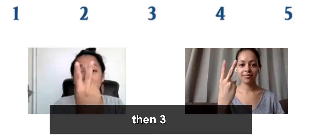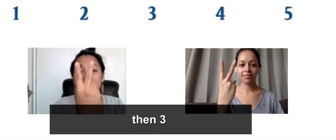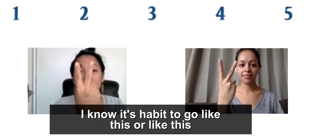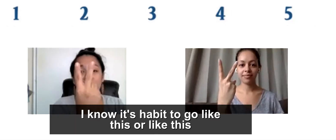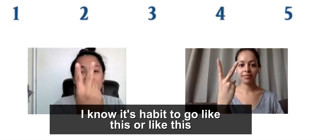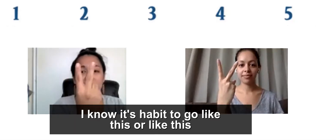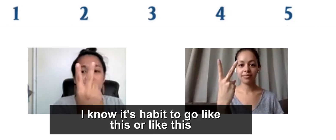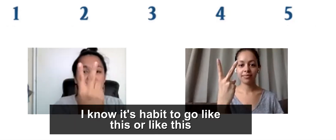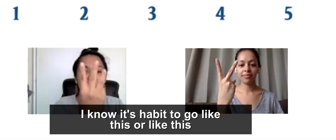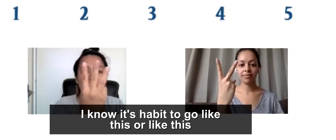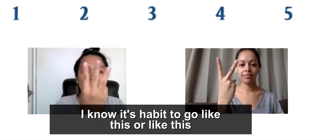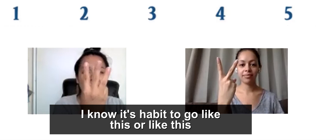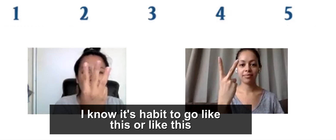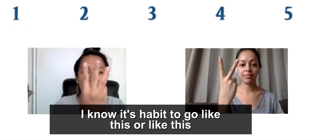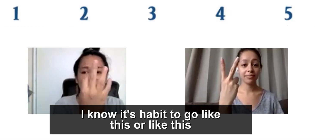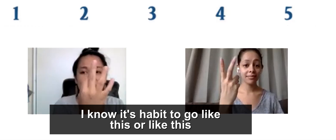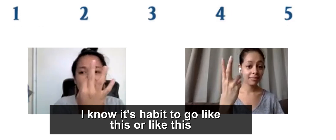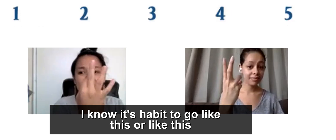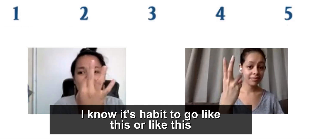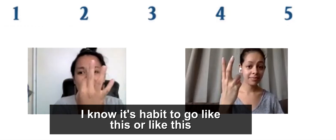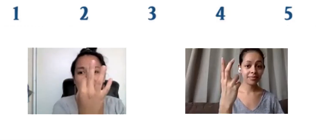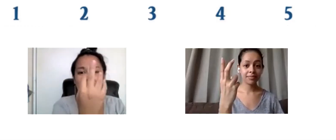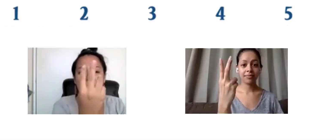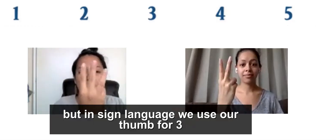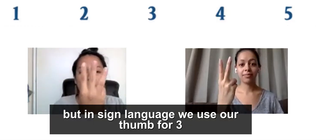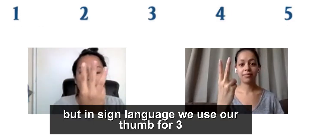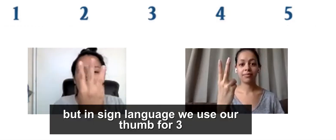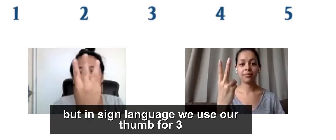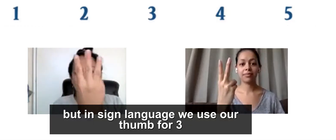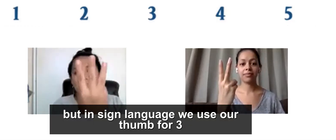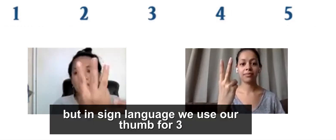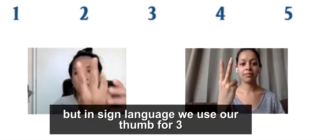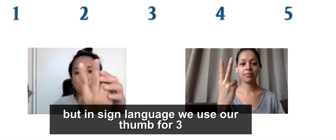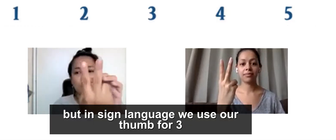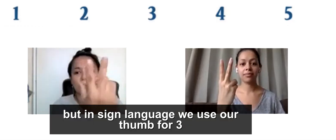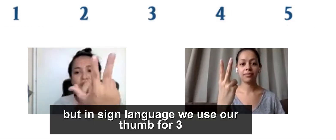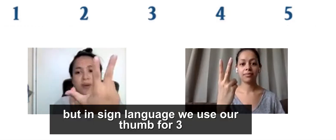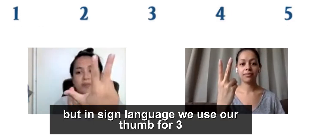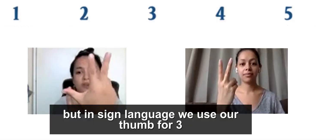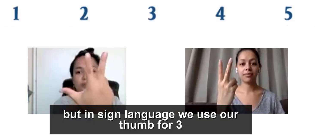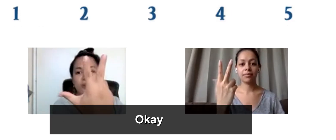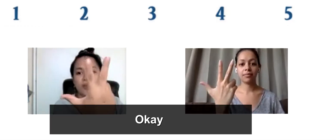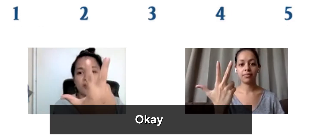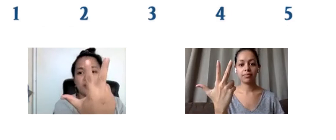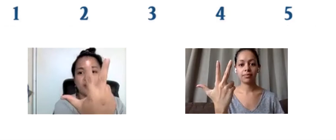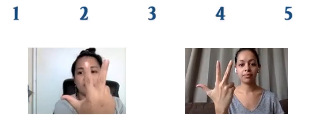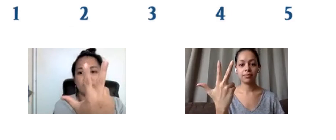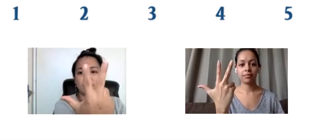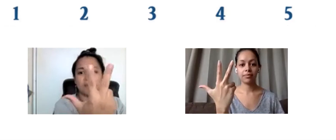Then 3. I know it's habit to go like this or like this, but in sign language, we use our thumb for 3,